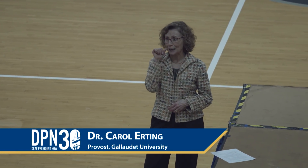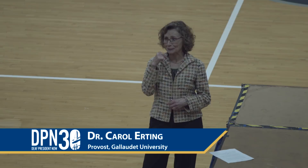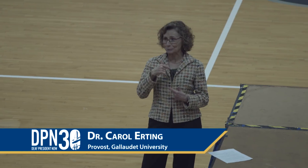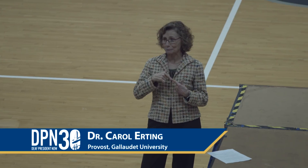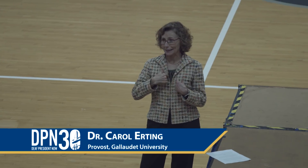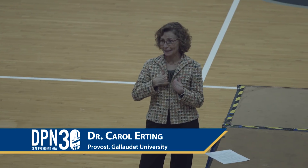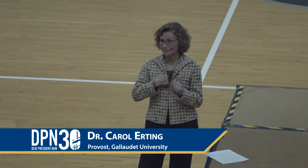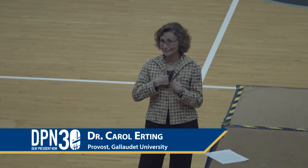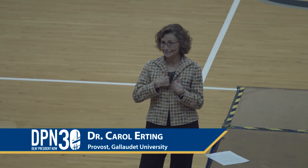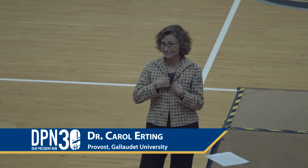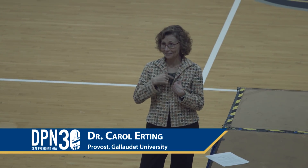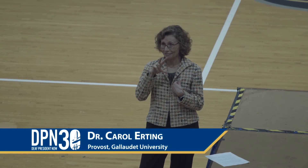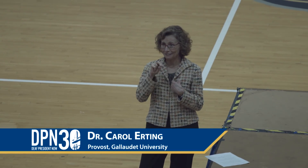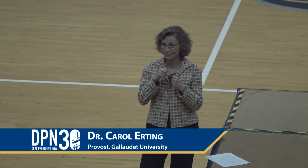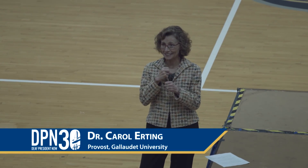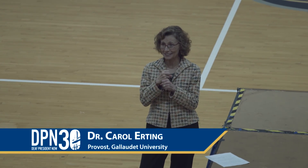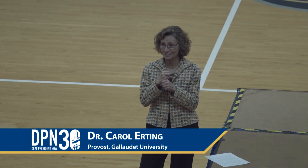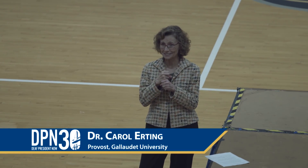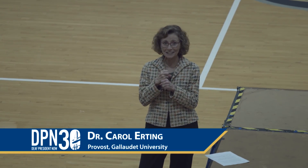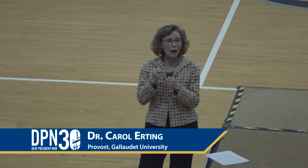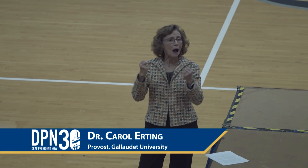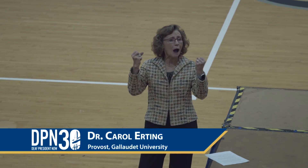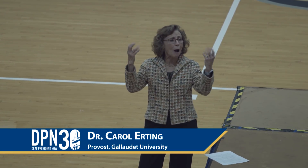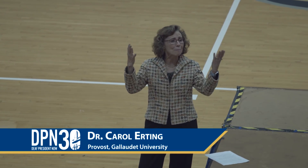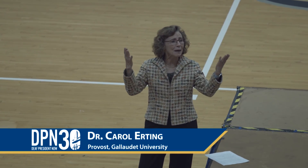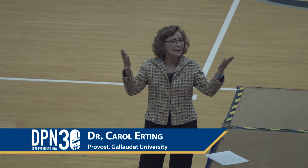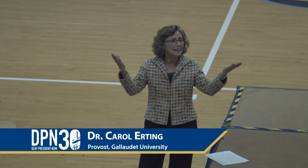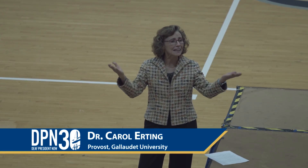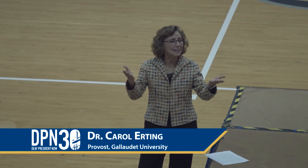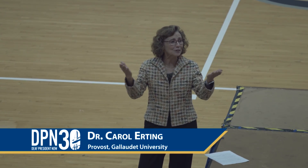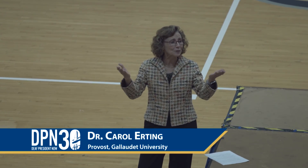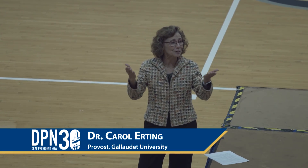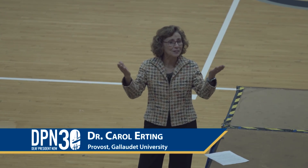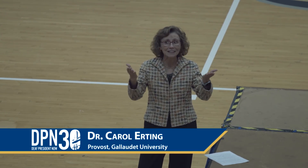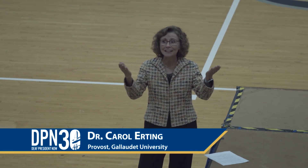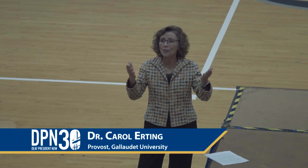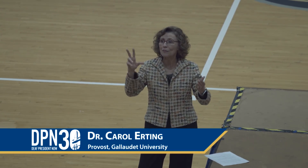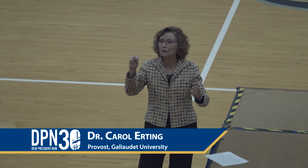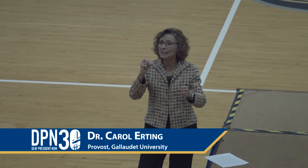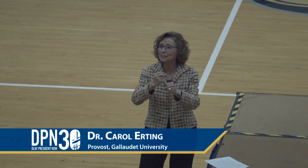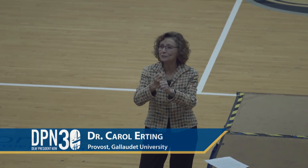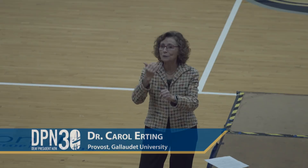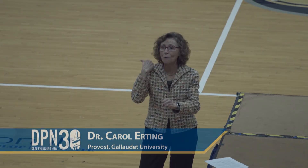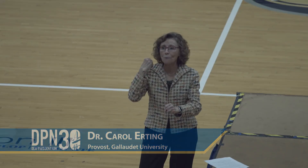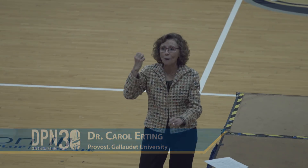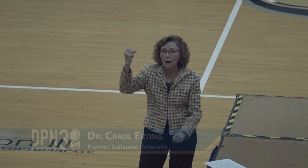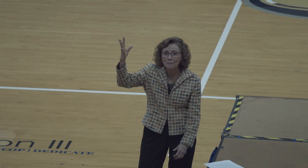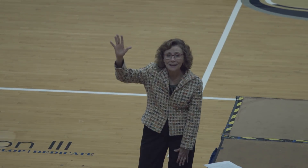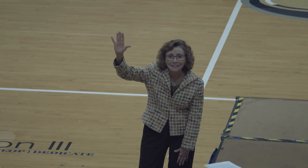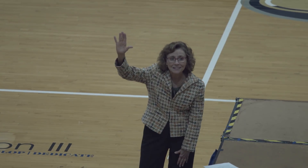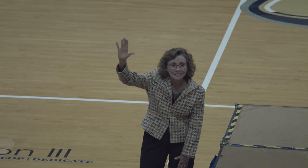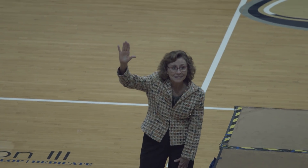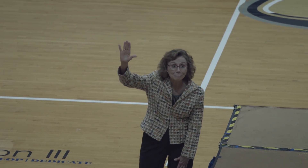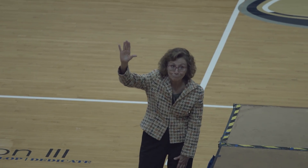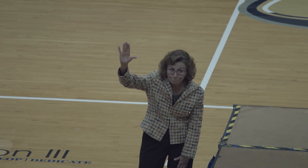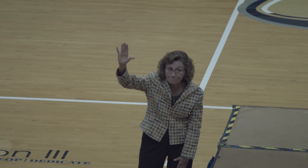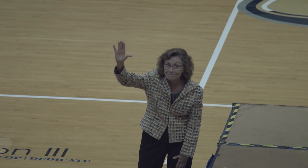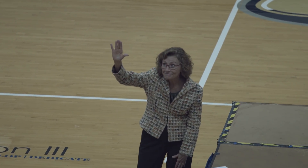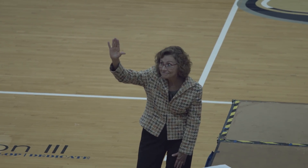It feels like yesterday to me, just 30 years ago. How many of you in this room were on campus 30